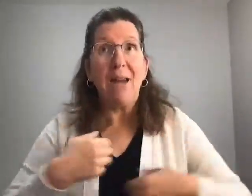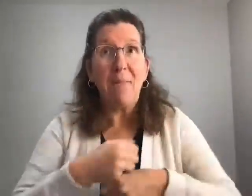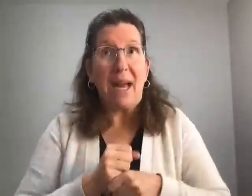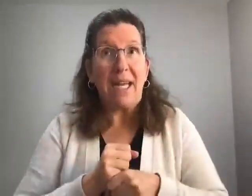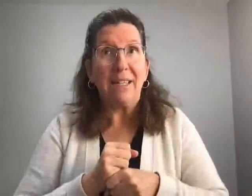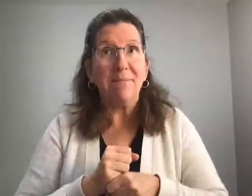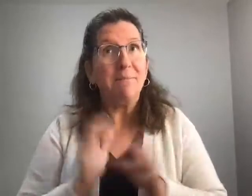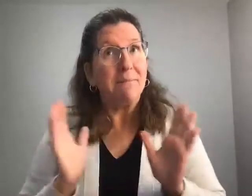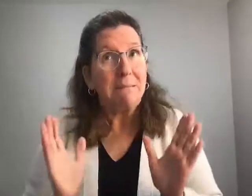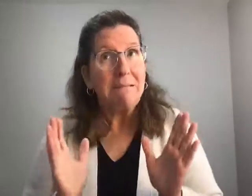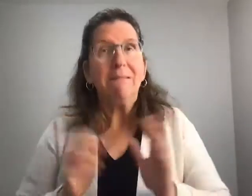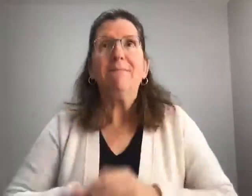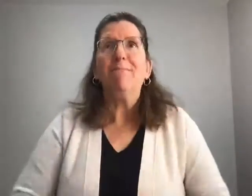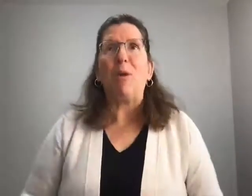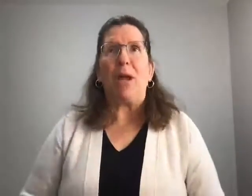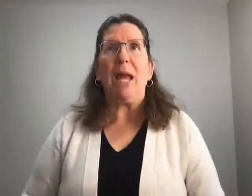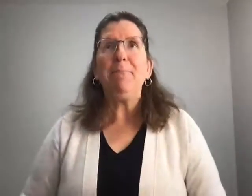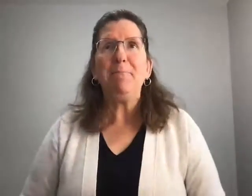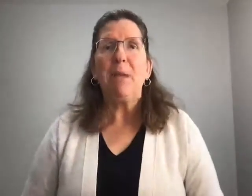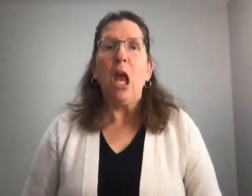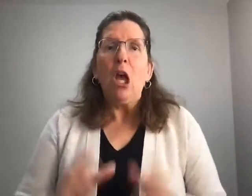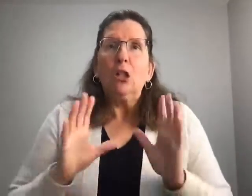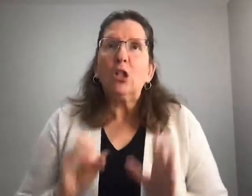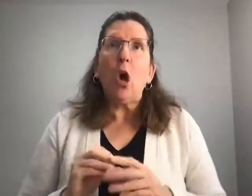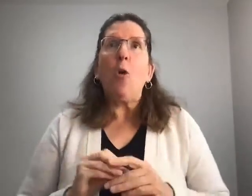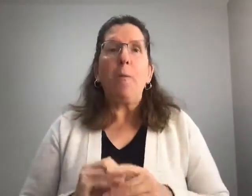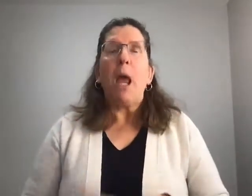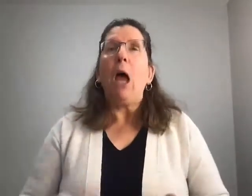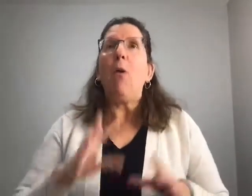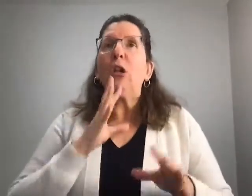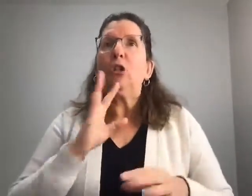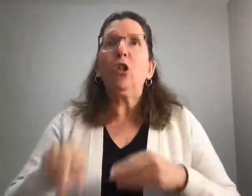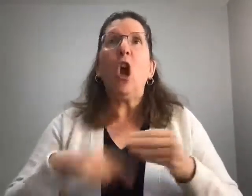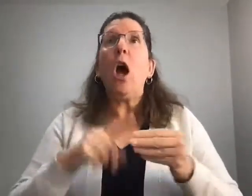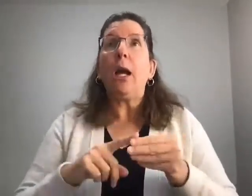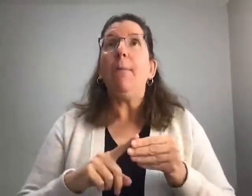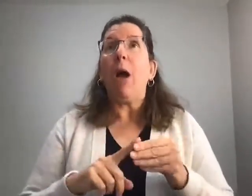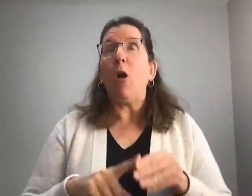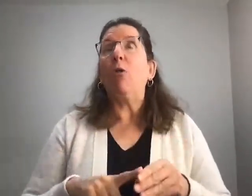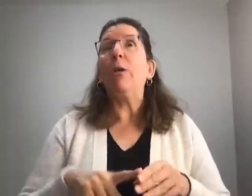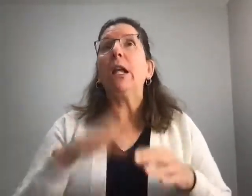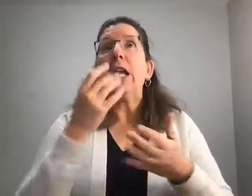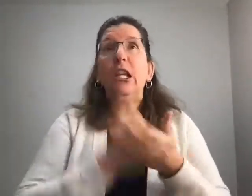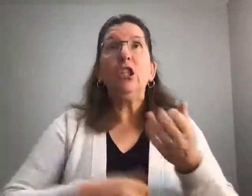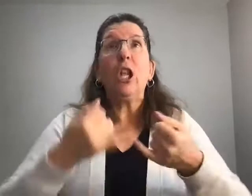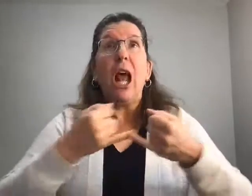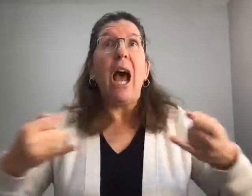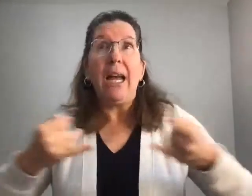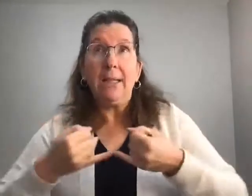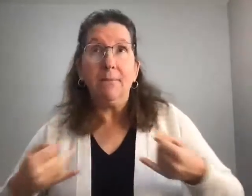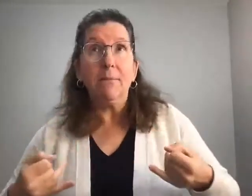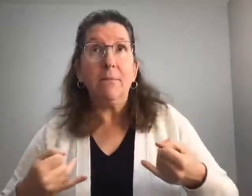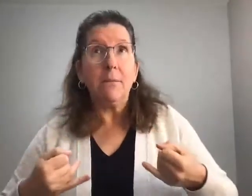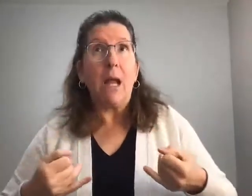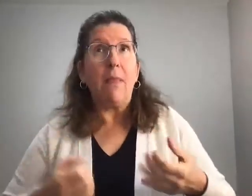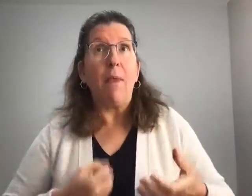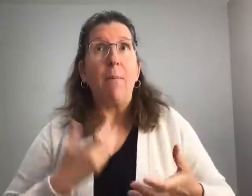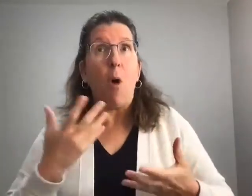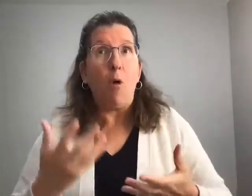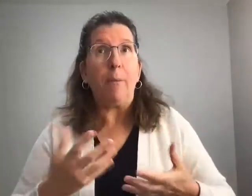made. Okay? So I want to talk about each line in the poem,